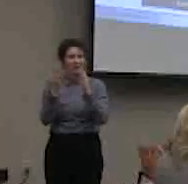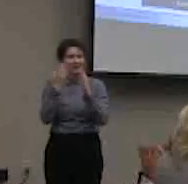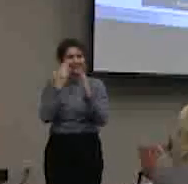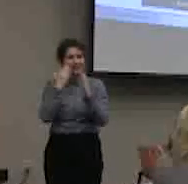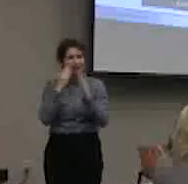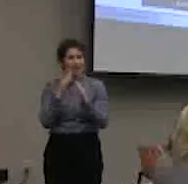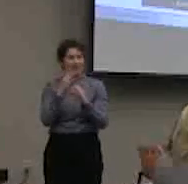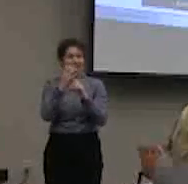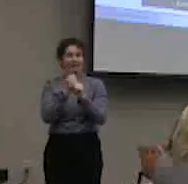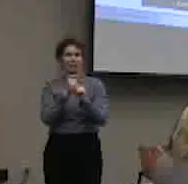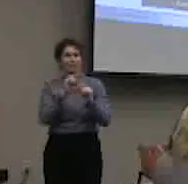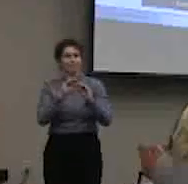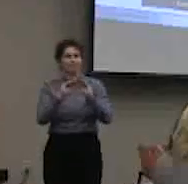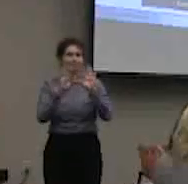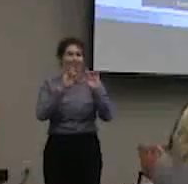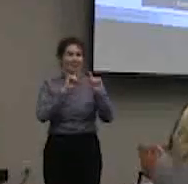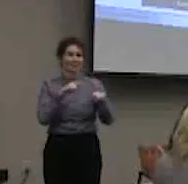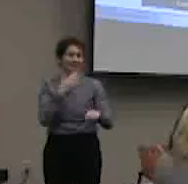Nettle, Louisiana